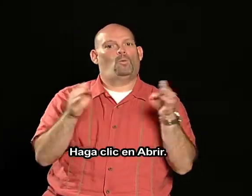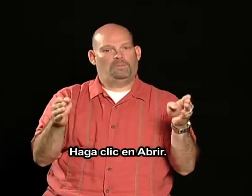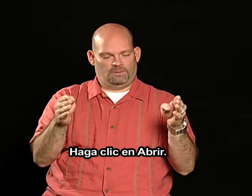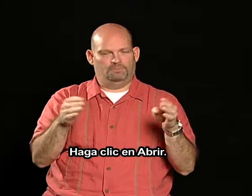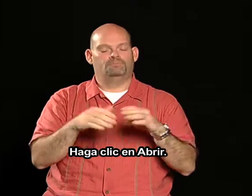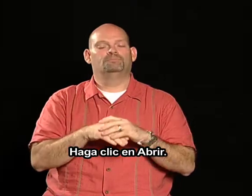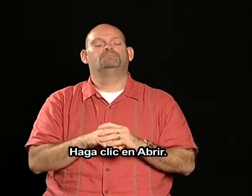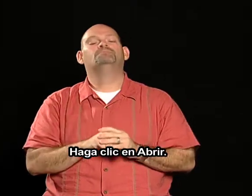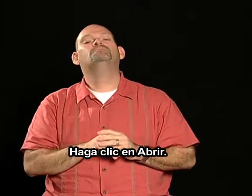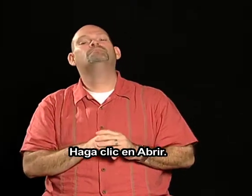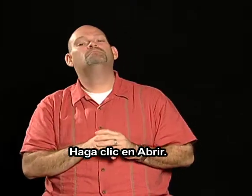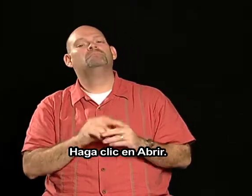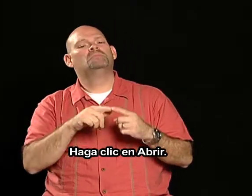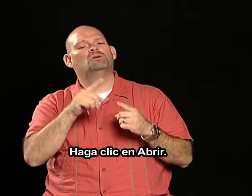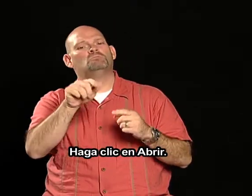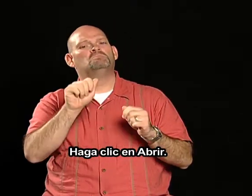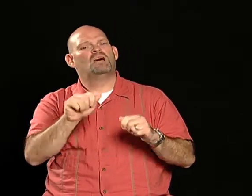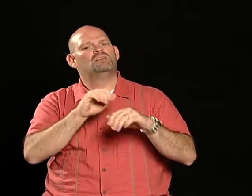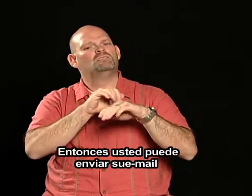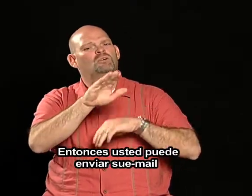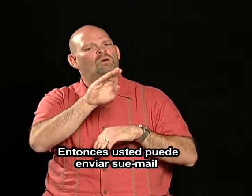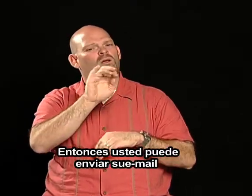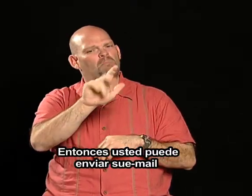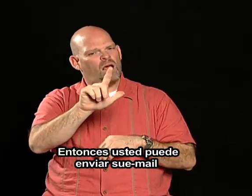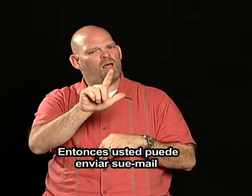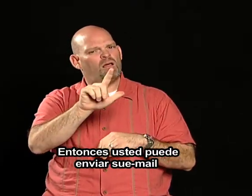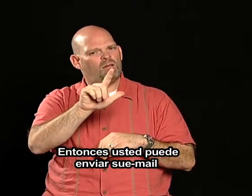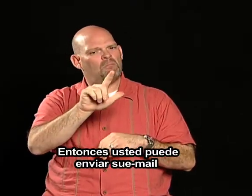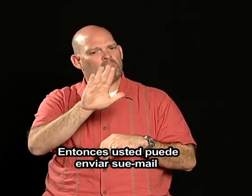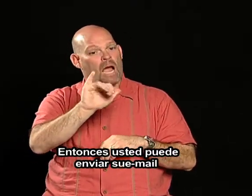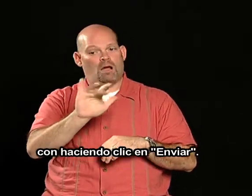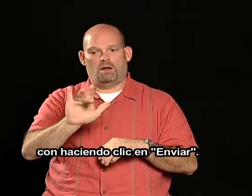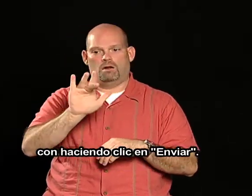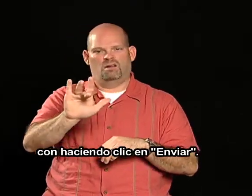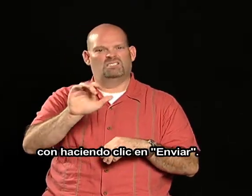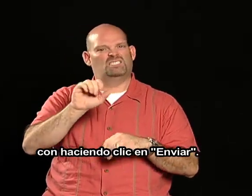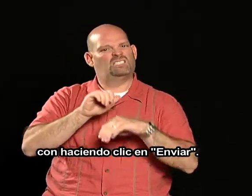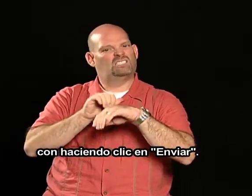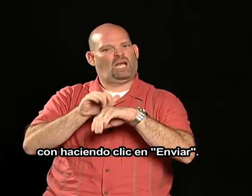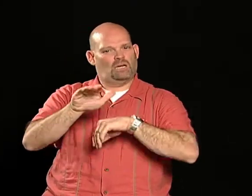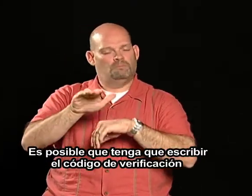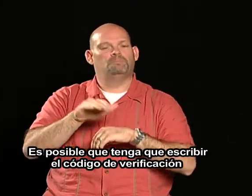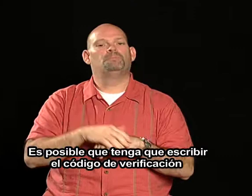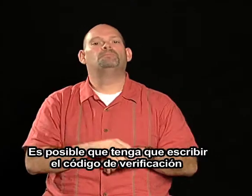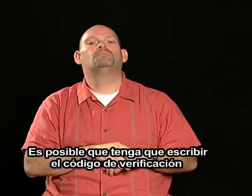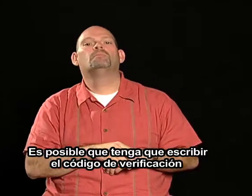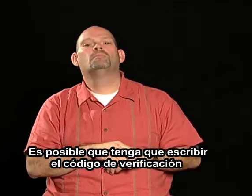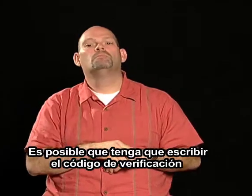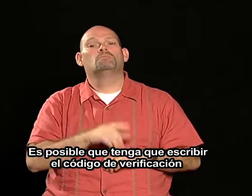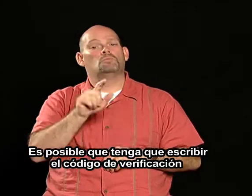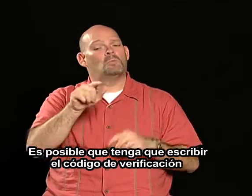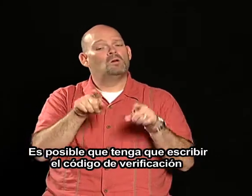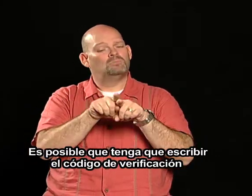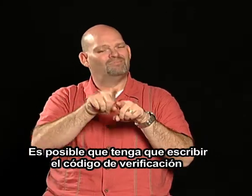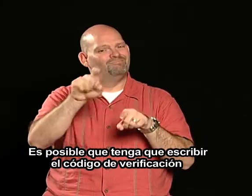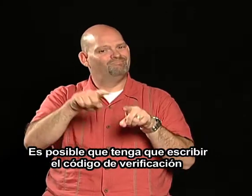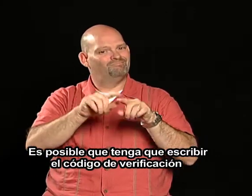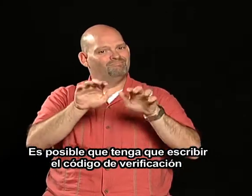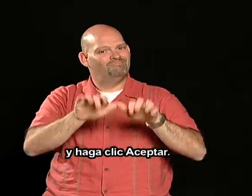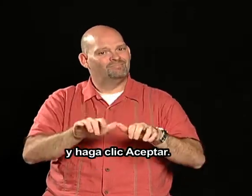Click Open. Then you can send your email by clicking Send. You may need to type in the verification code and